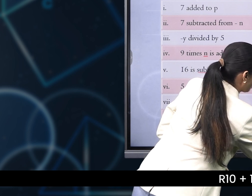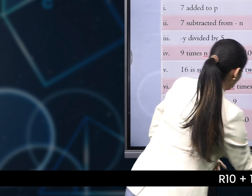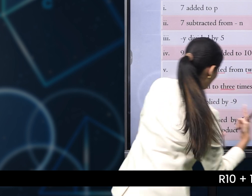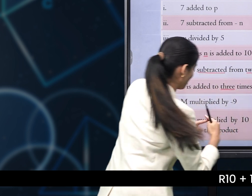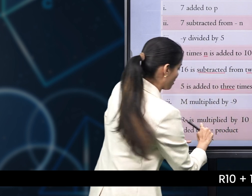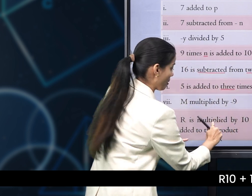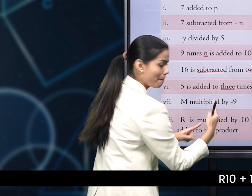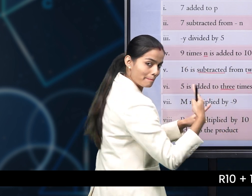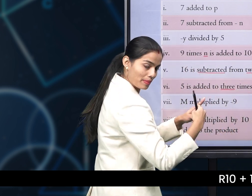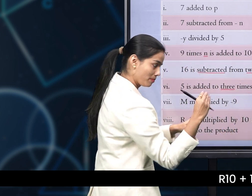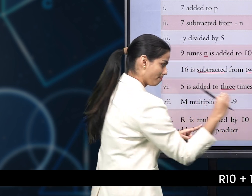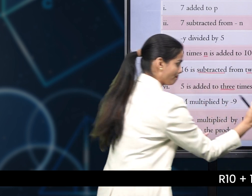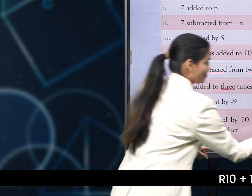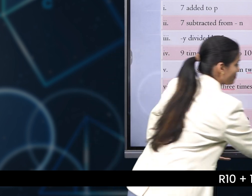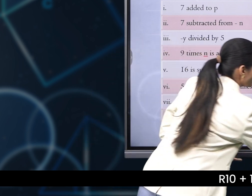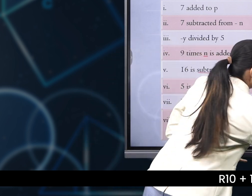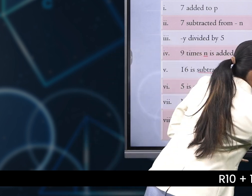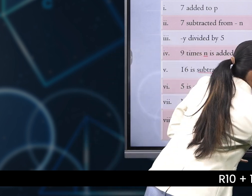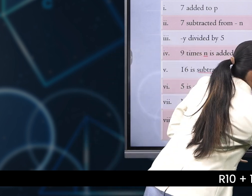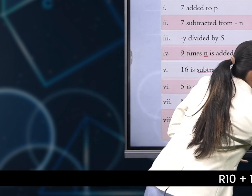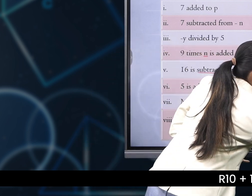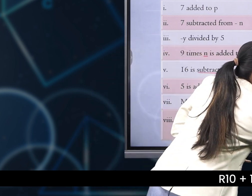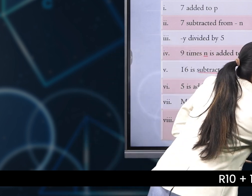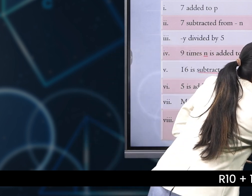R10 plus 10.